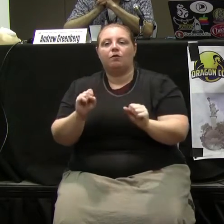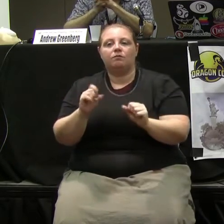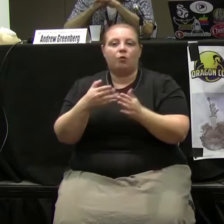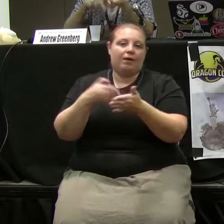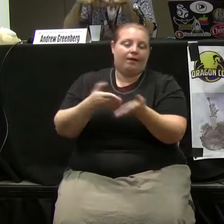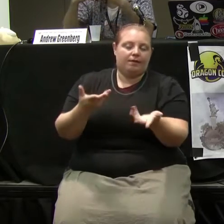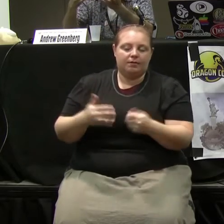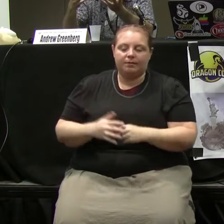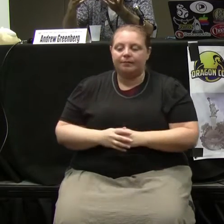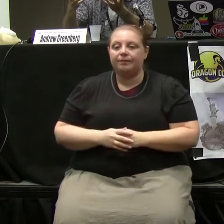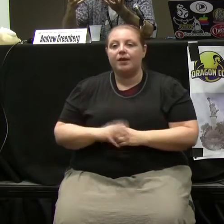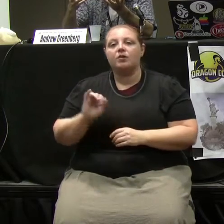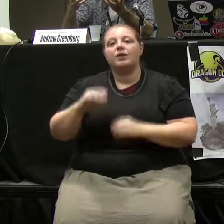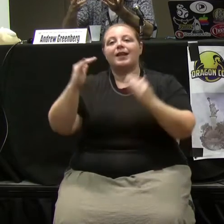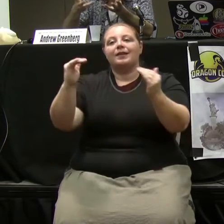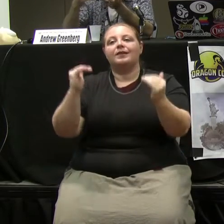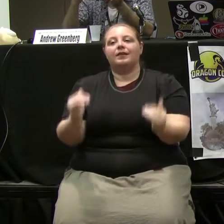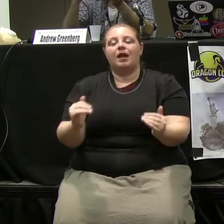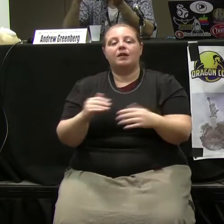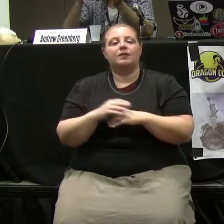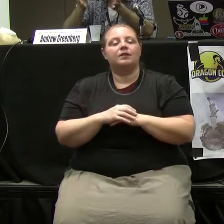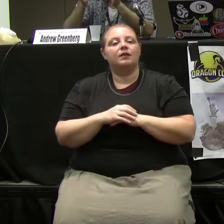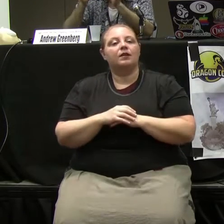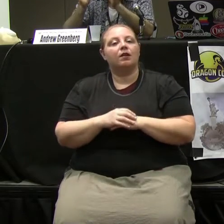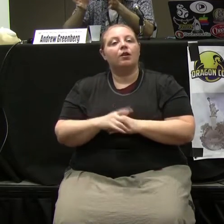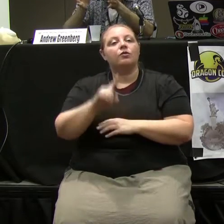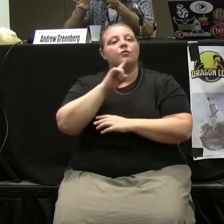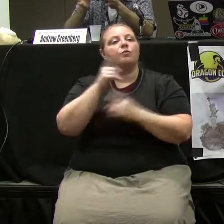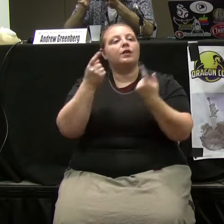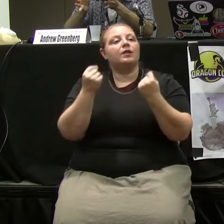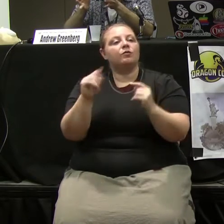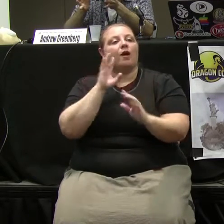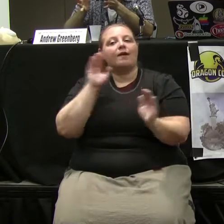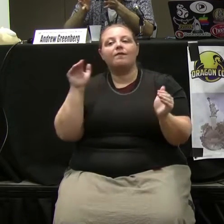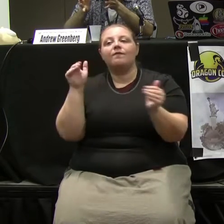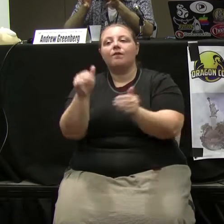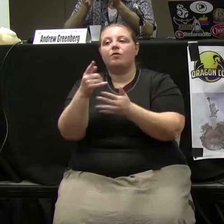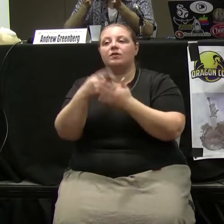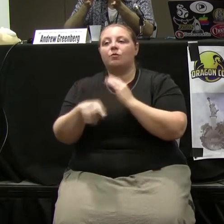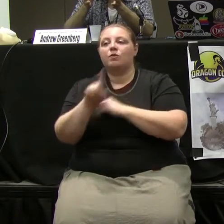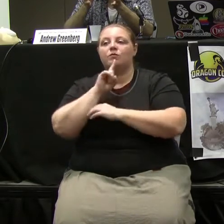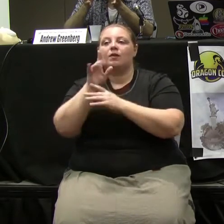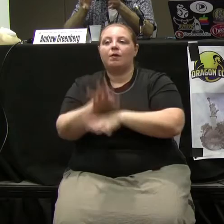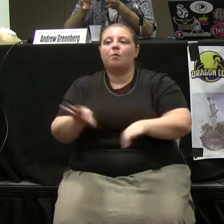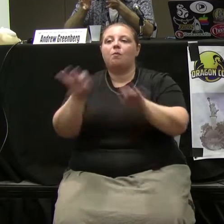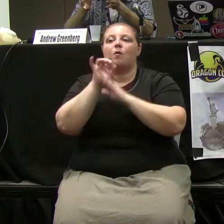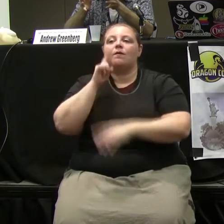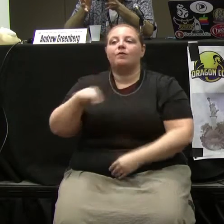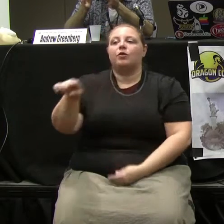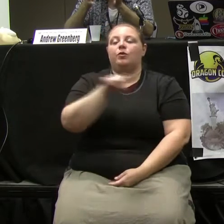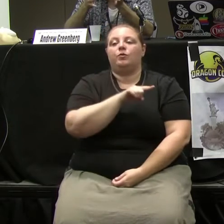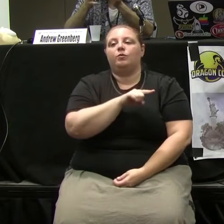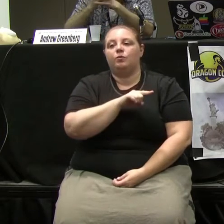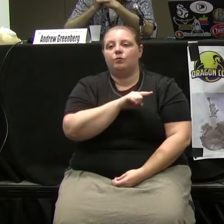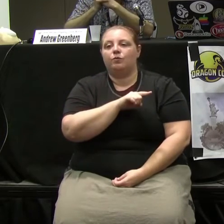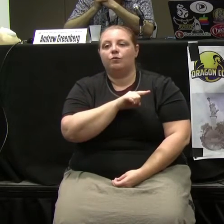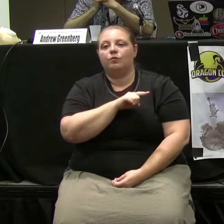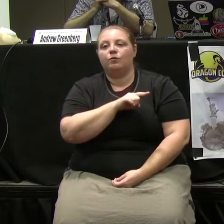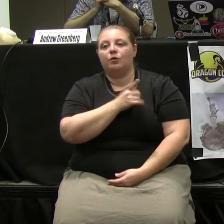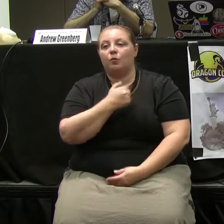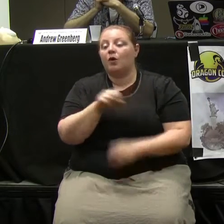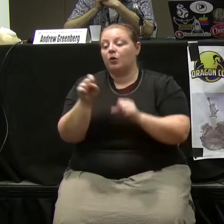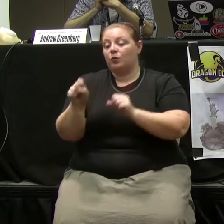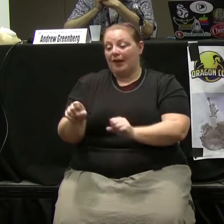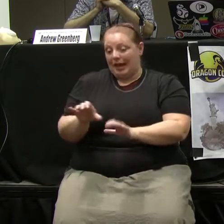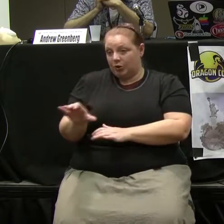So that's the next tip I was going to say, is really try and focus on what matters to you. So look at what you can do and what